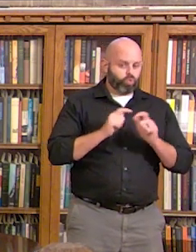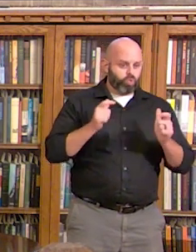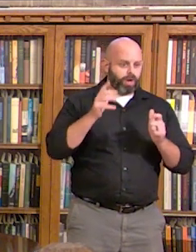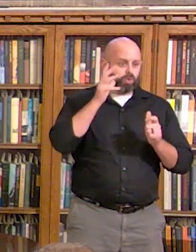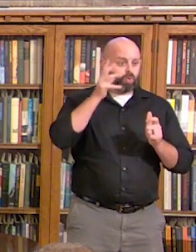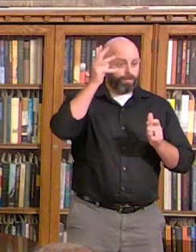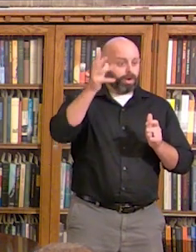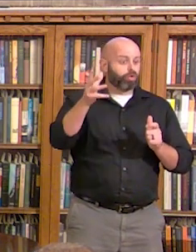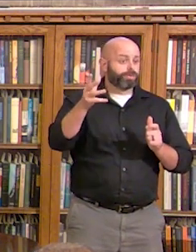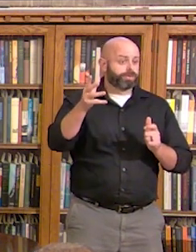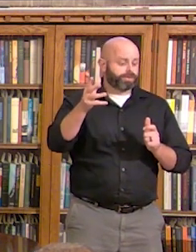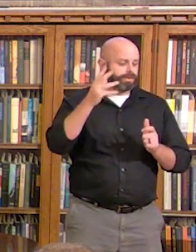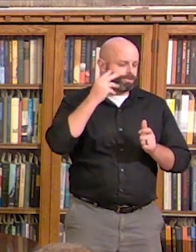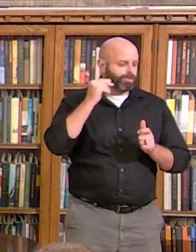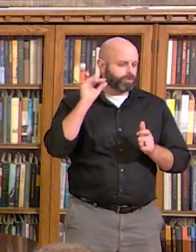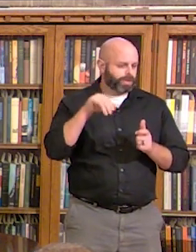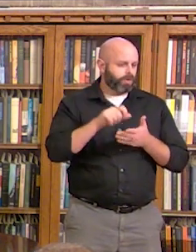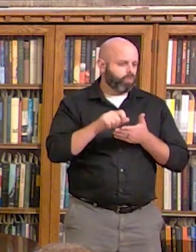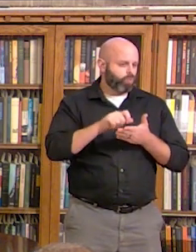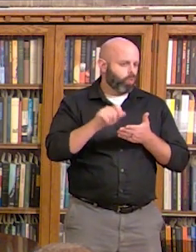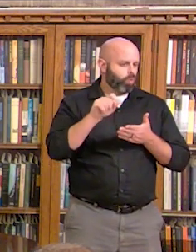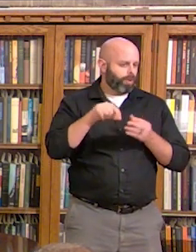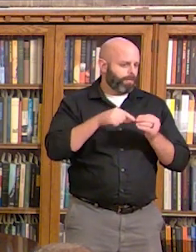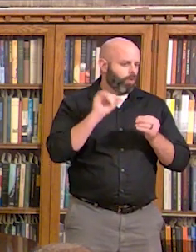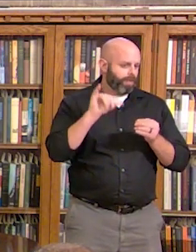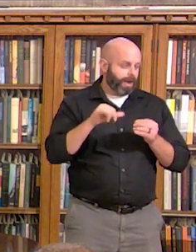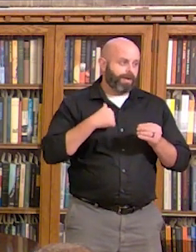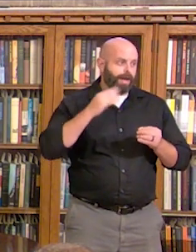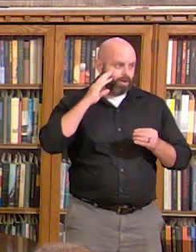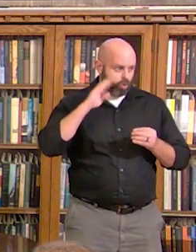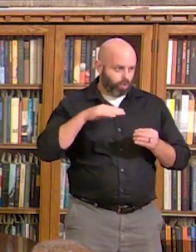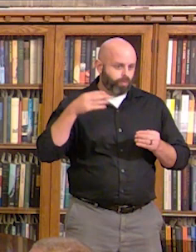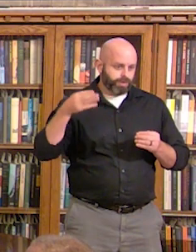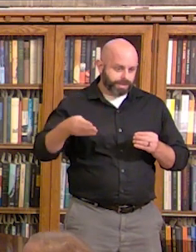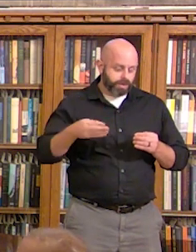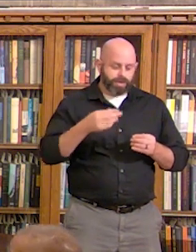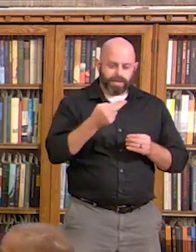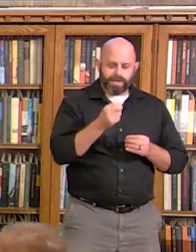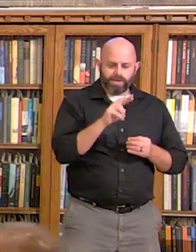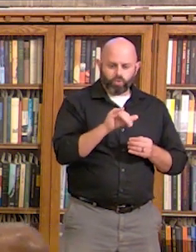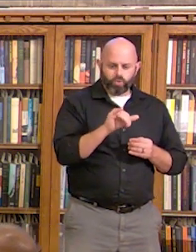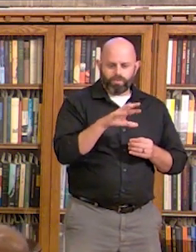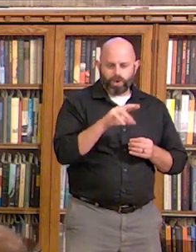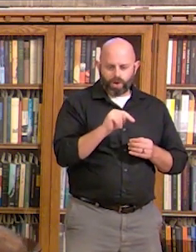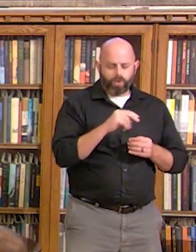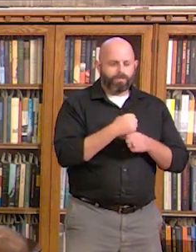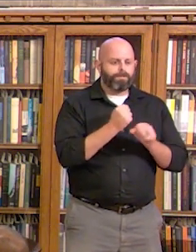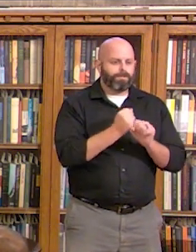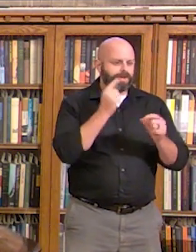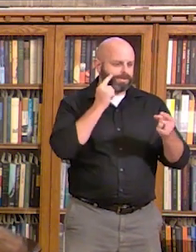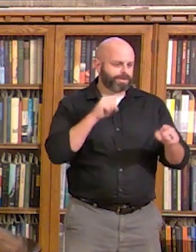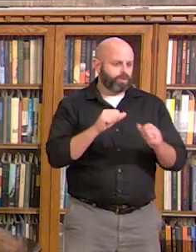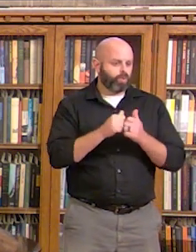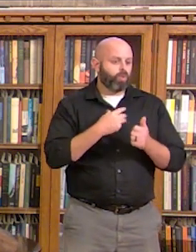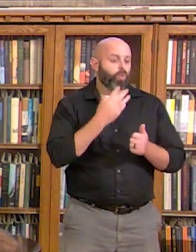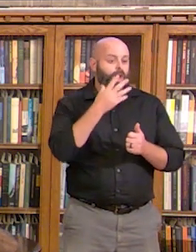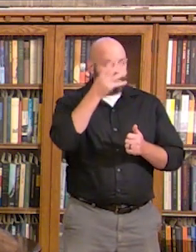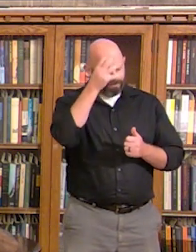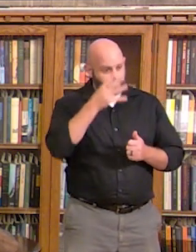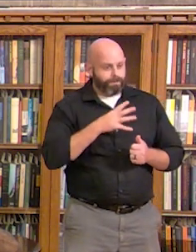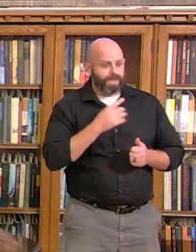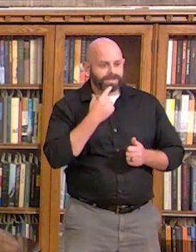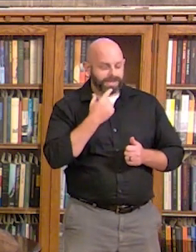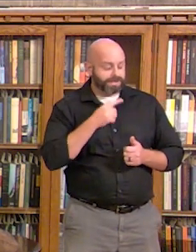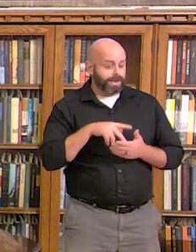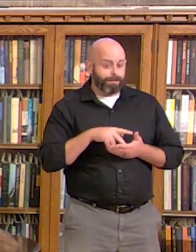went through this and they wrote about it so I know this exists and Henry Brown makes a deal with a white man who says to him pay